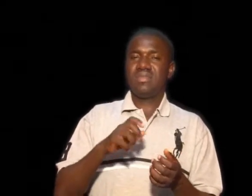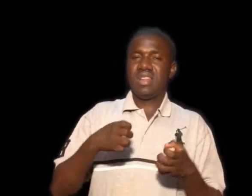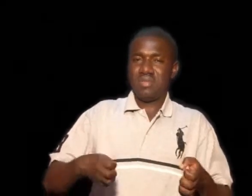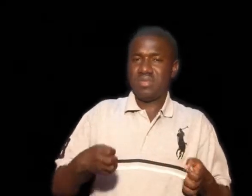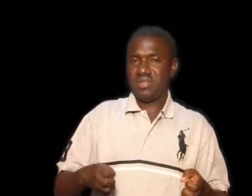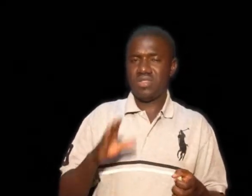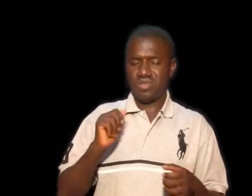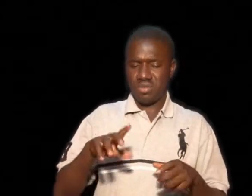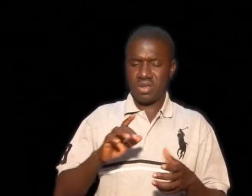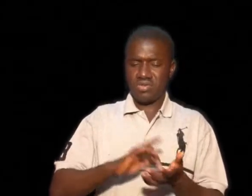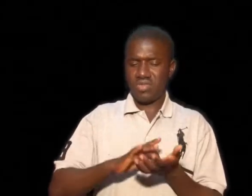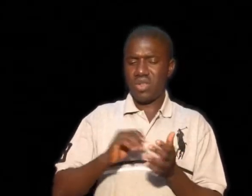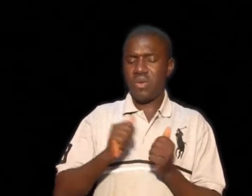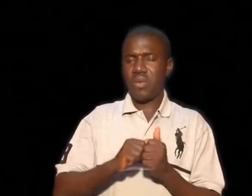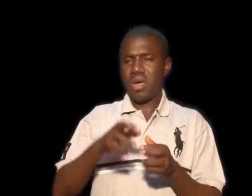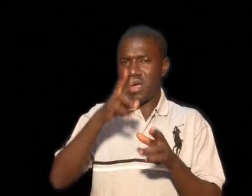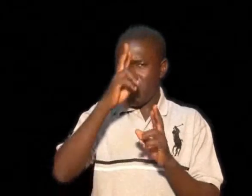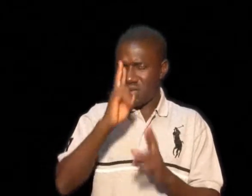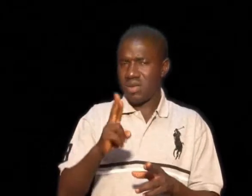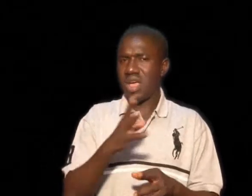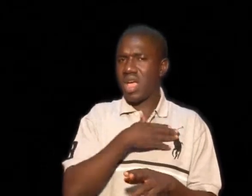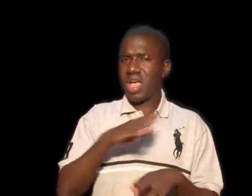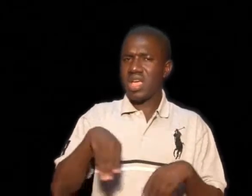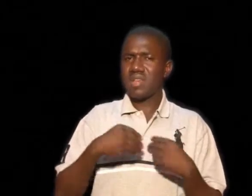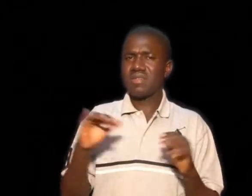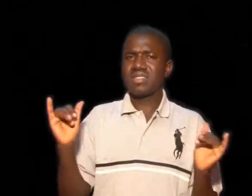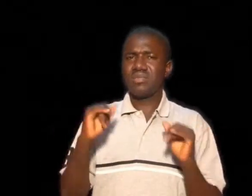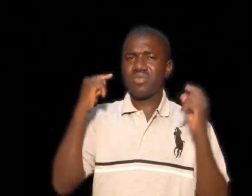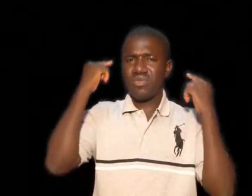respect and given the same consideration as any other person.